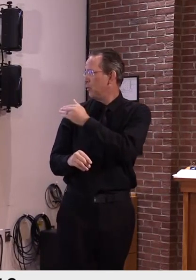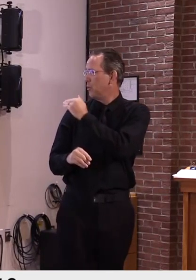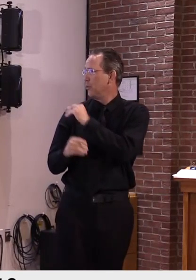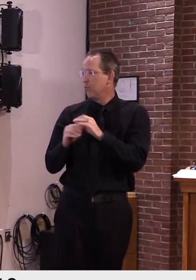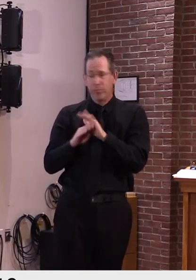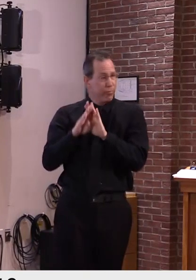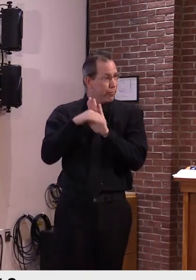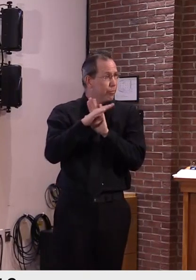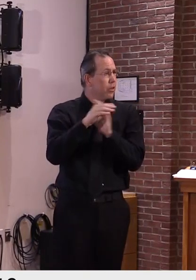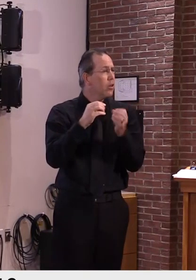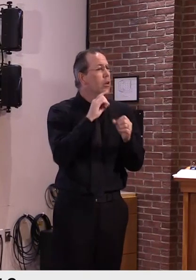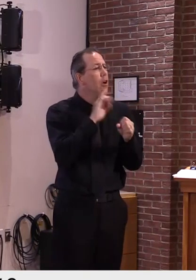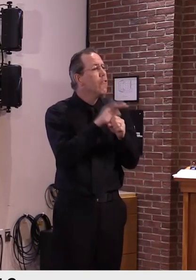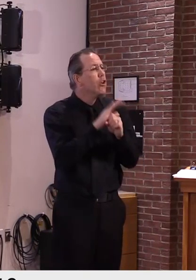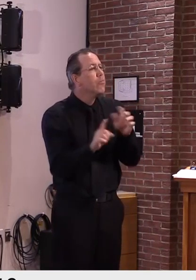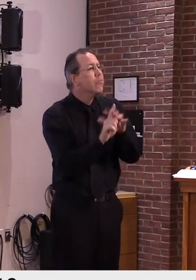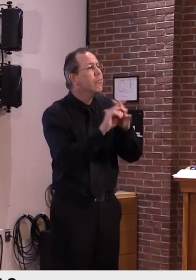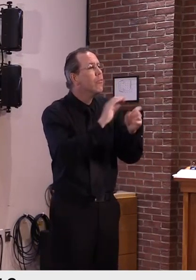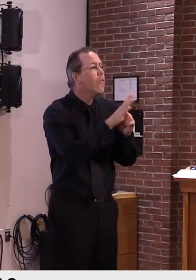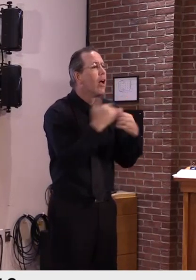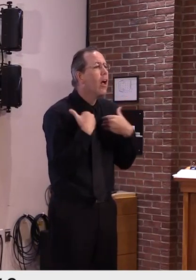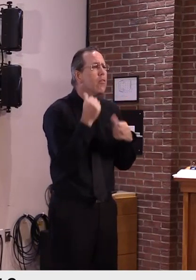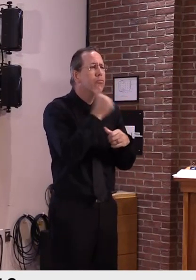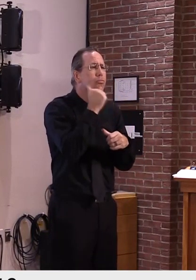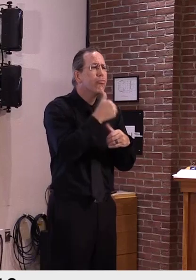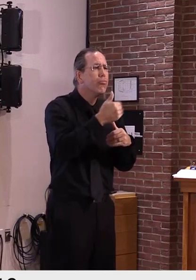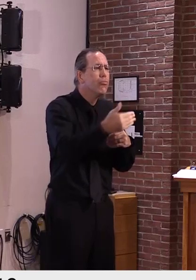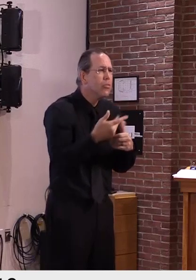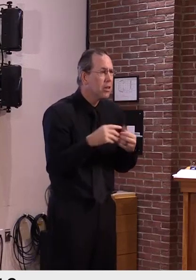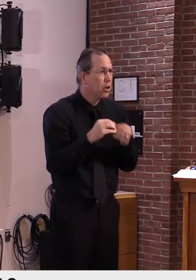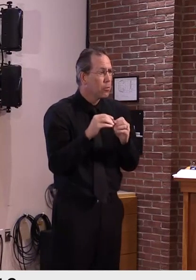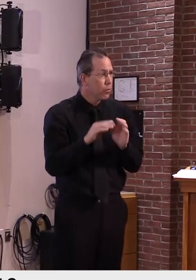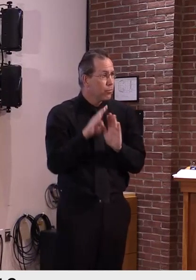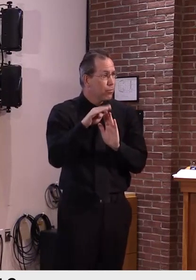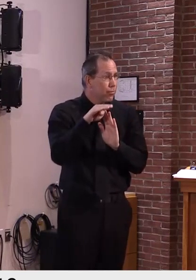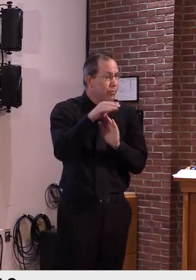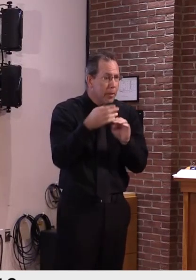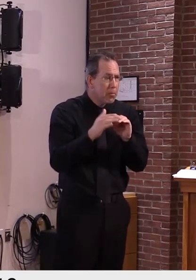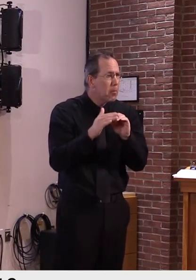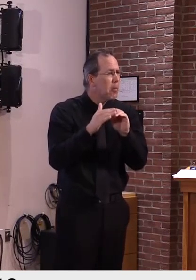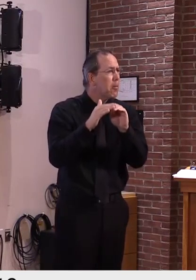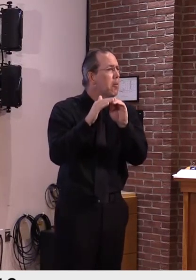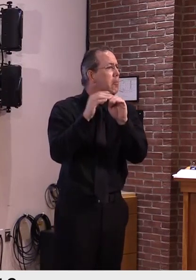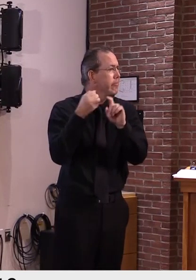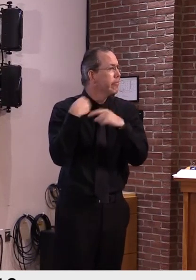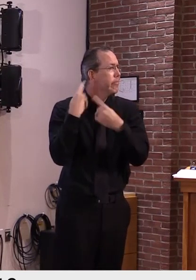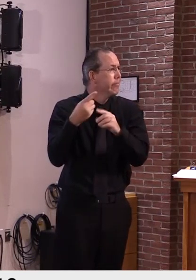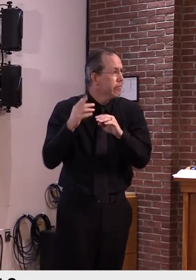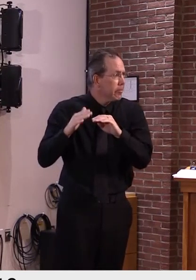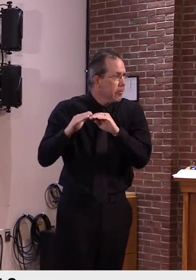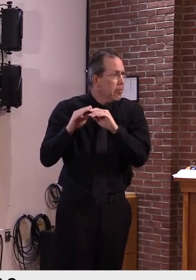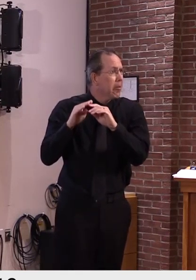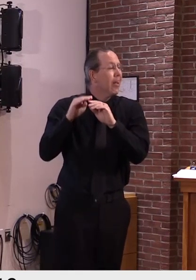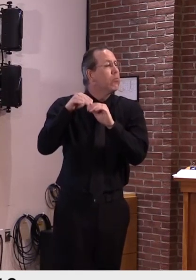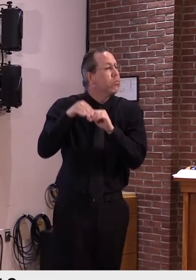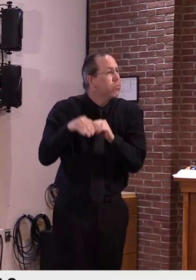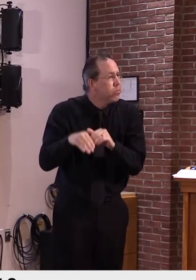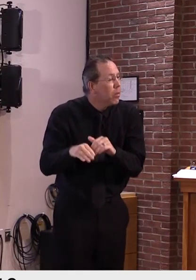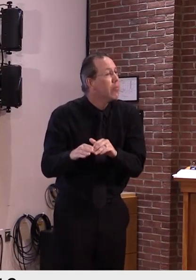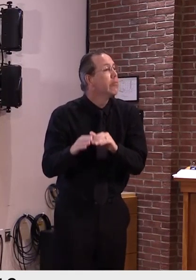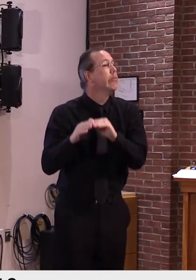slight increase in cases, and that increase has continued. Again, we'll watch this closely. It's either post-Labor